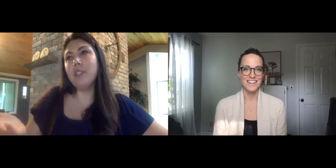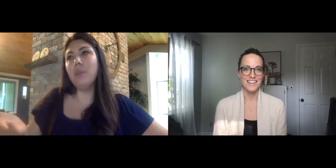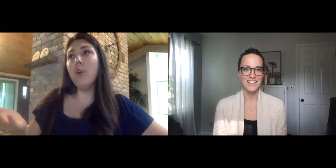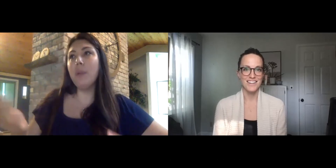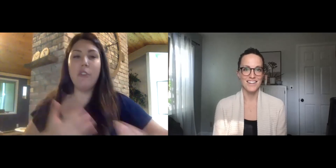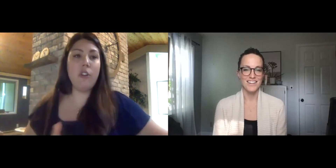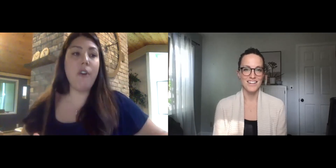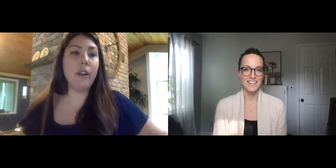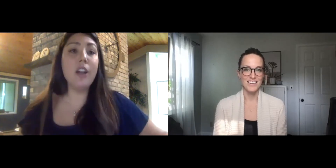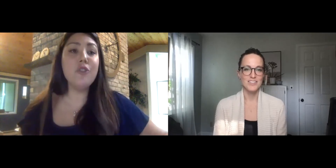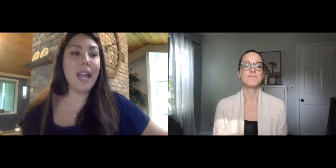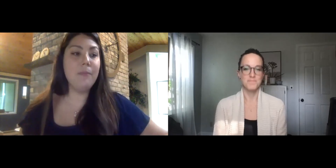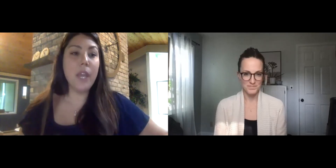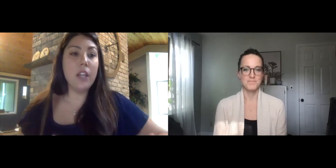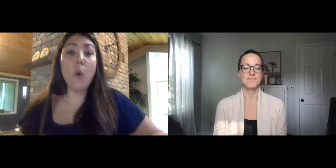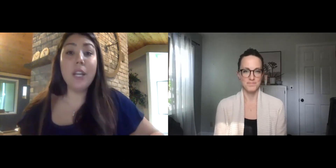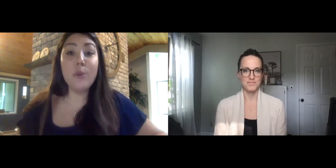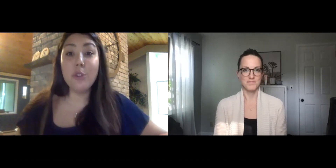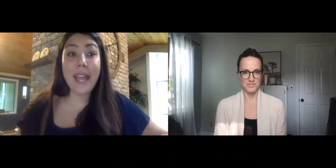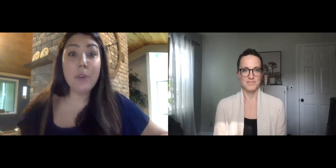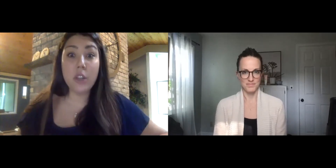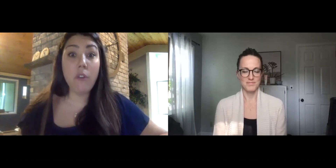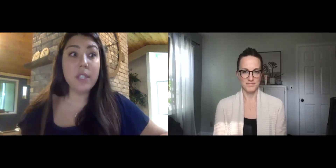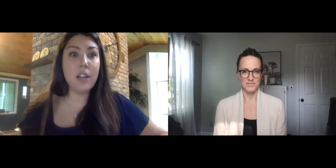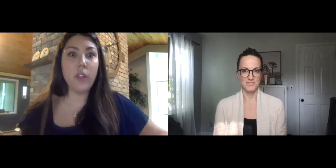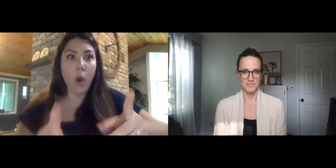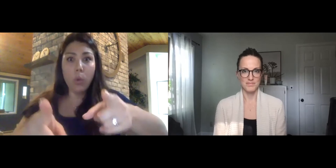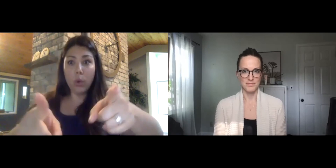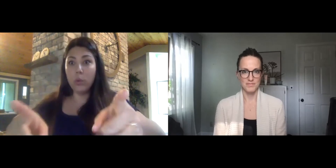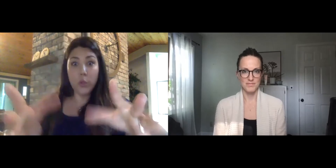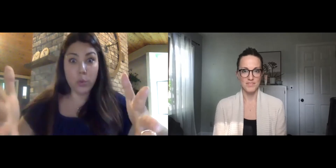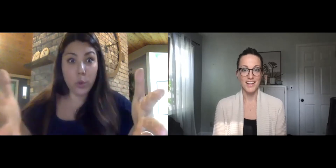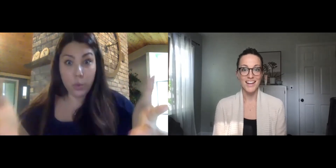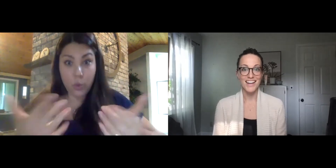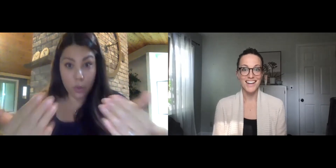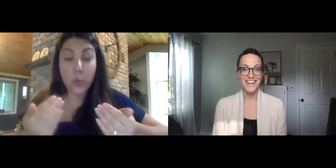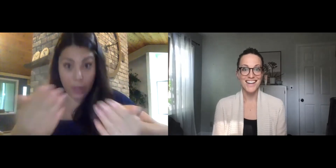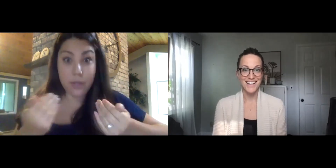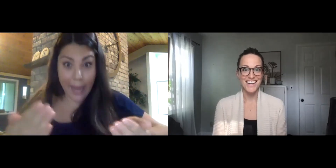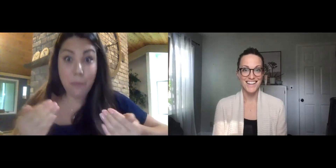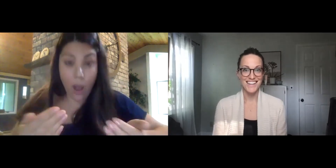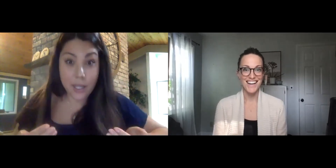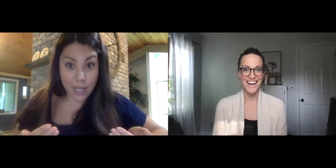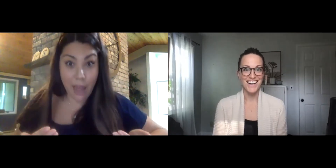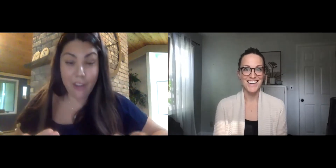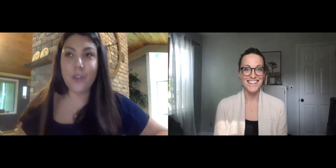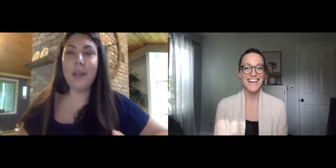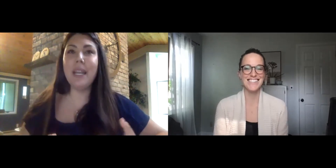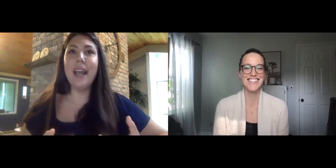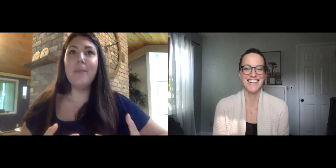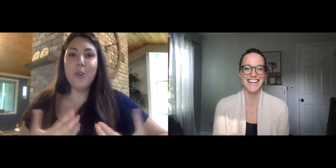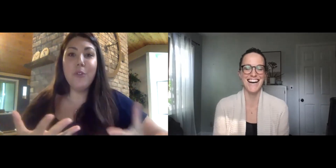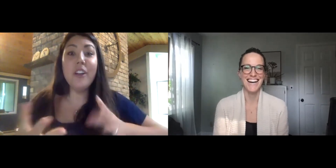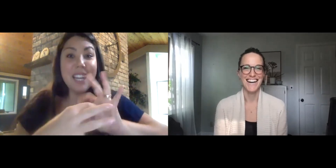reference before, but if you're in a foreign country and nobody knows your language, and then all of a sudden you're like, oh, we same us Yeah. together. You know what I